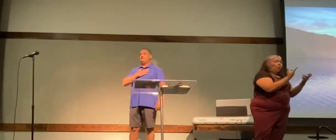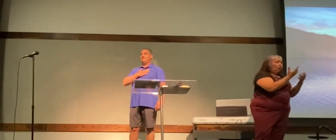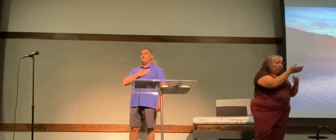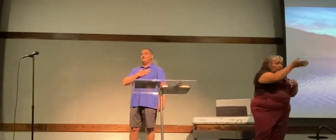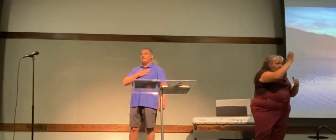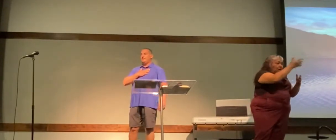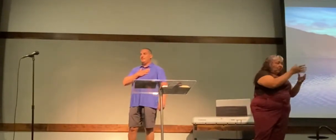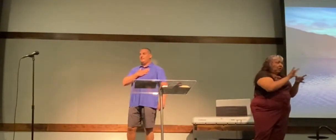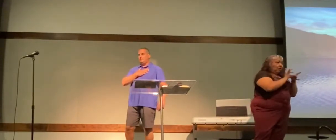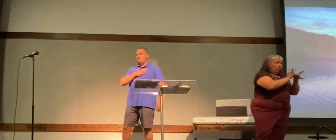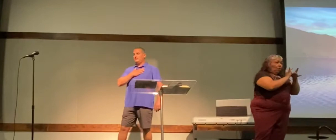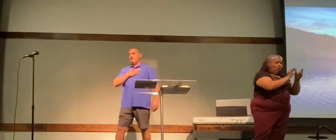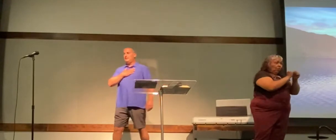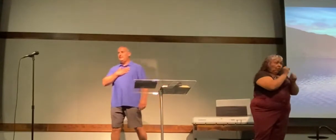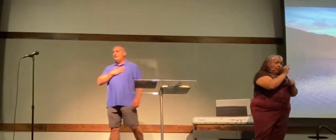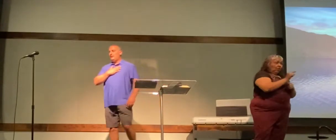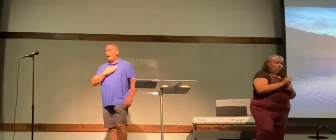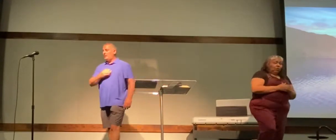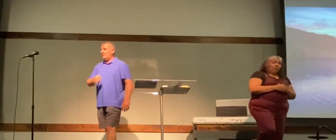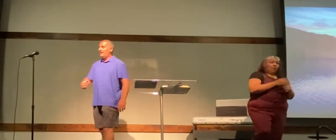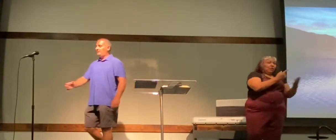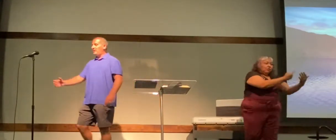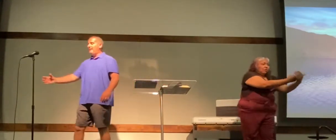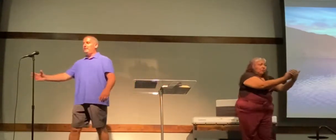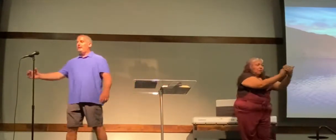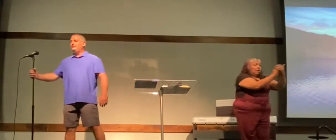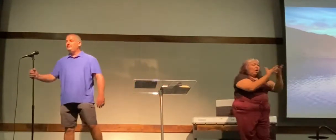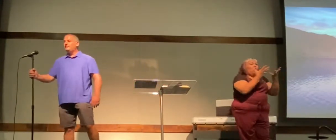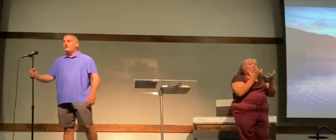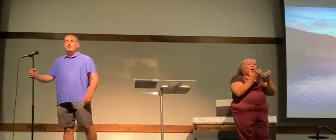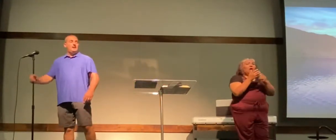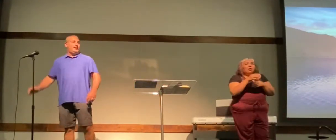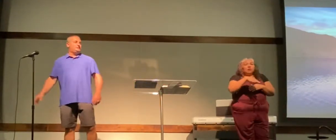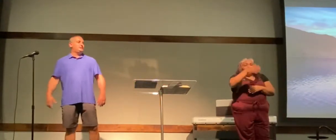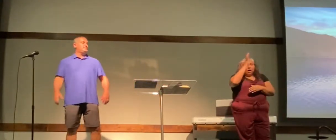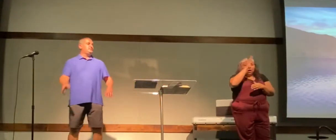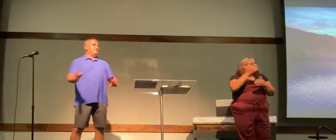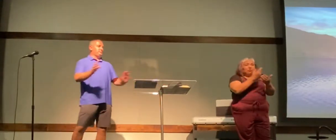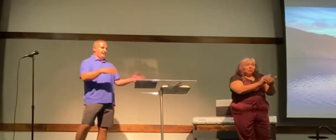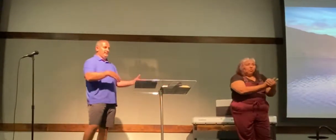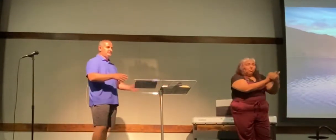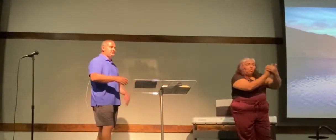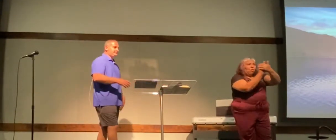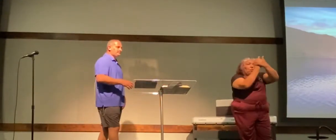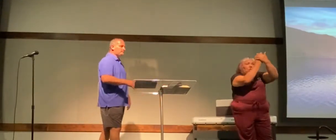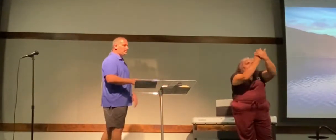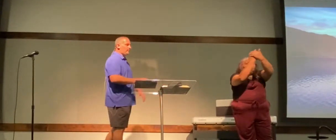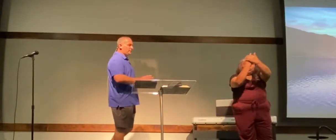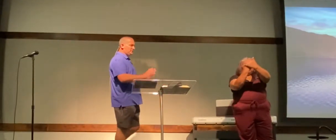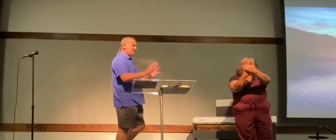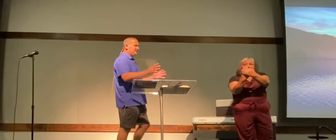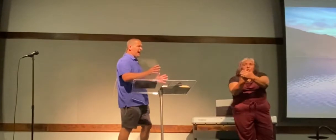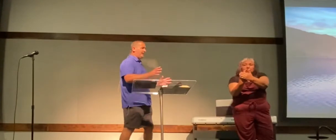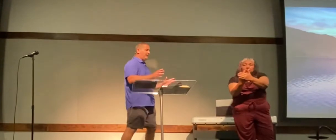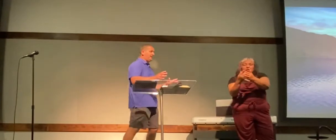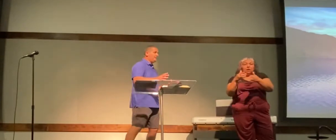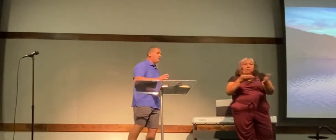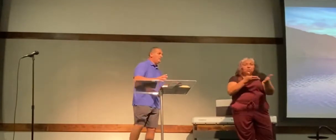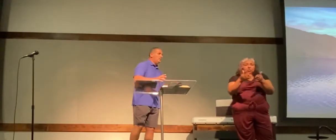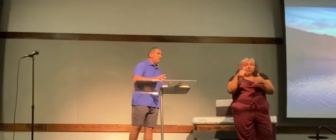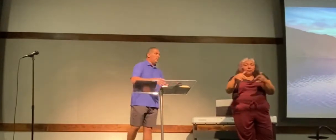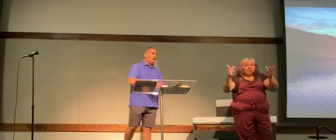that. You with me? I want God to grab me. And he took him to this place, to this